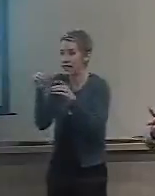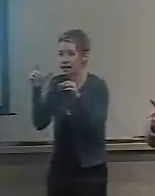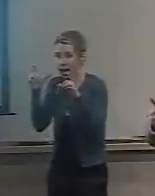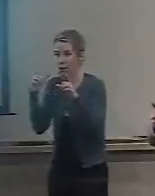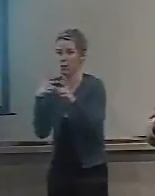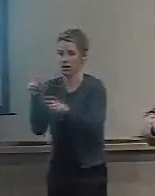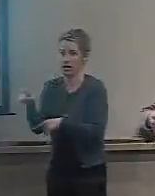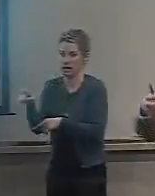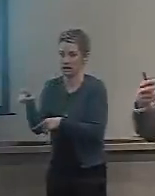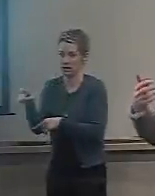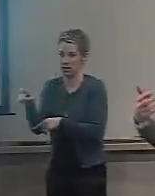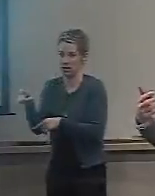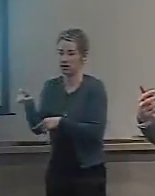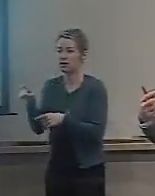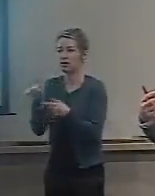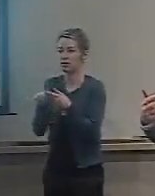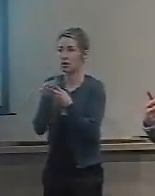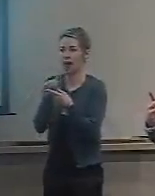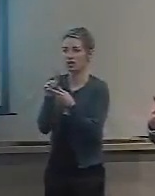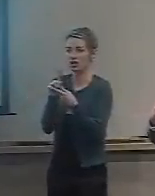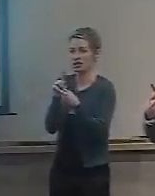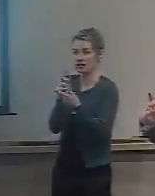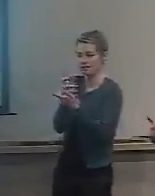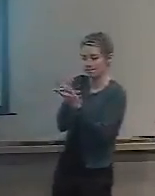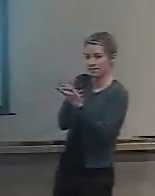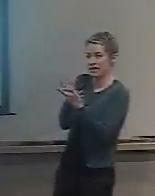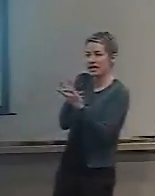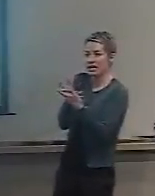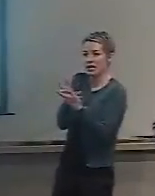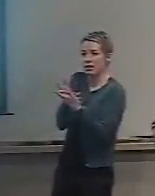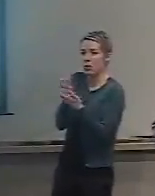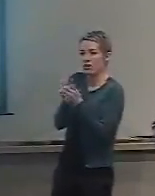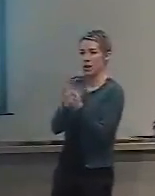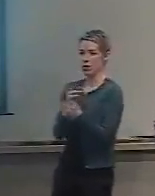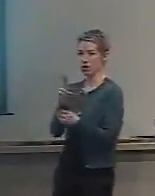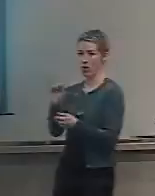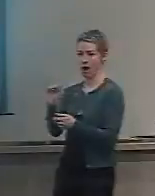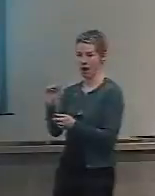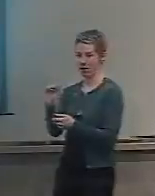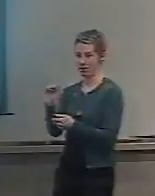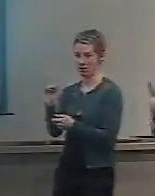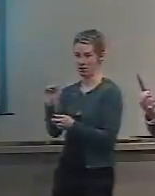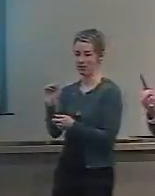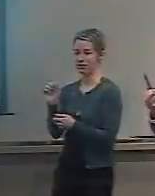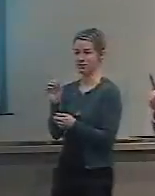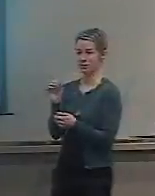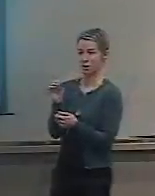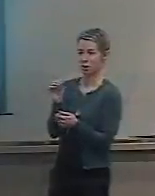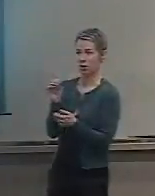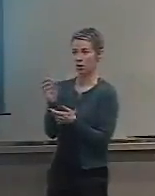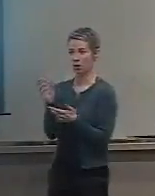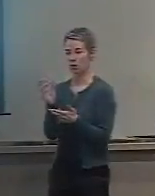we need to actually interface with our user interface. So